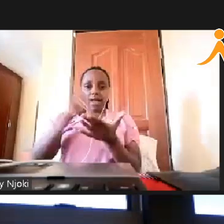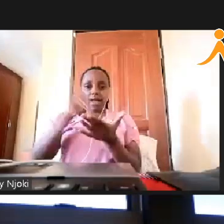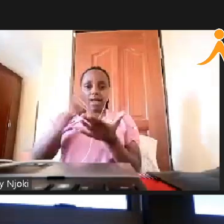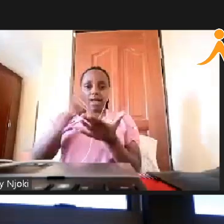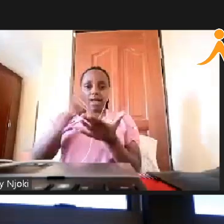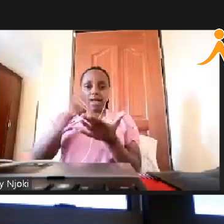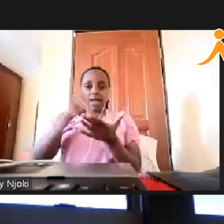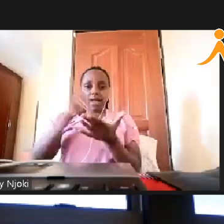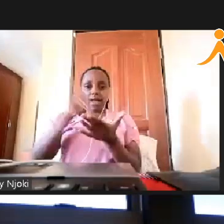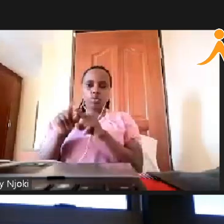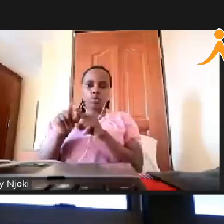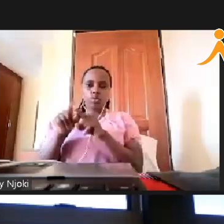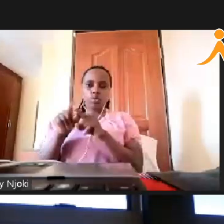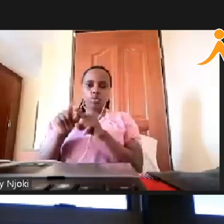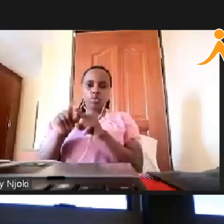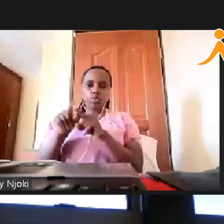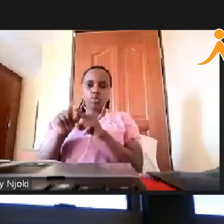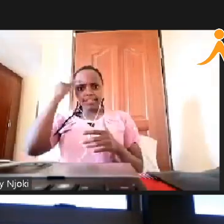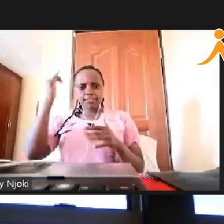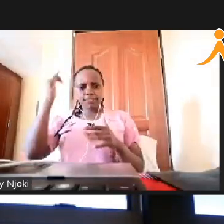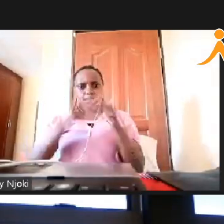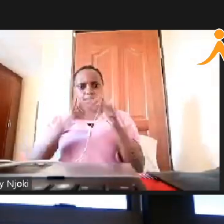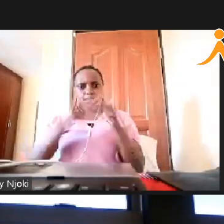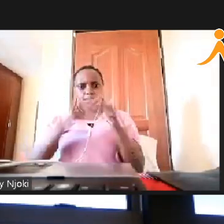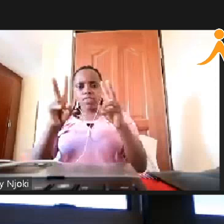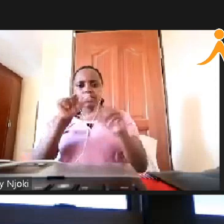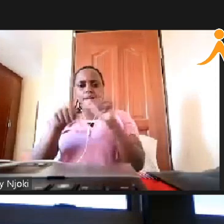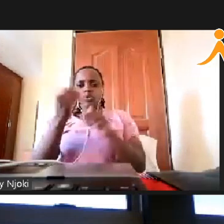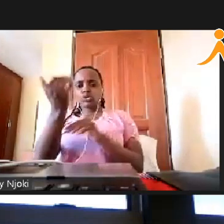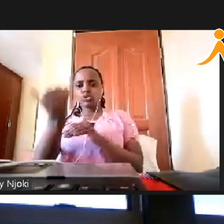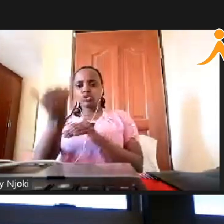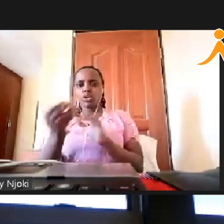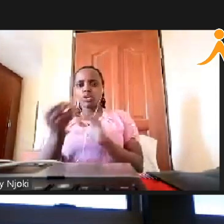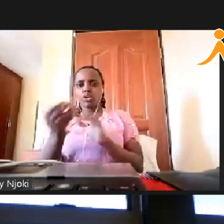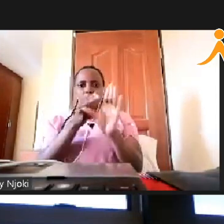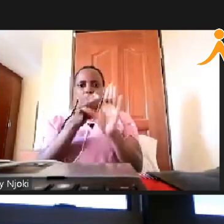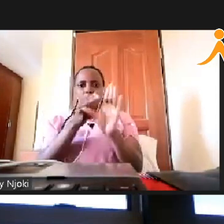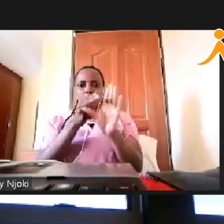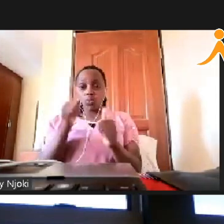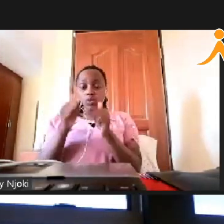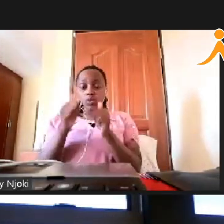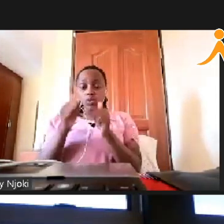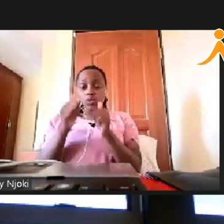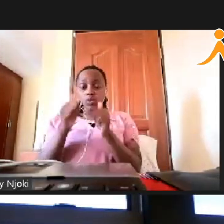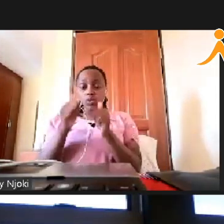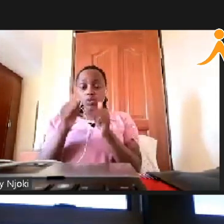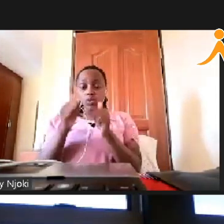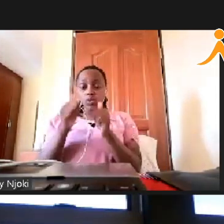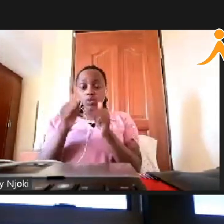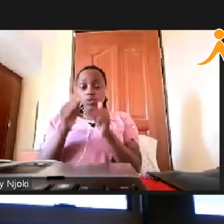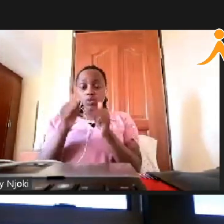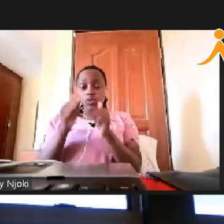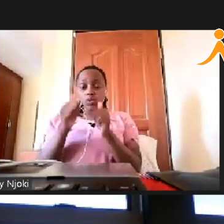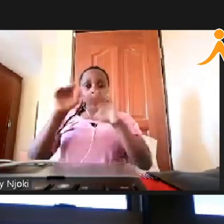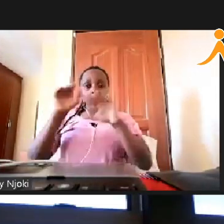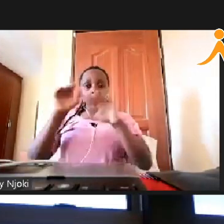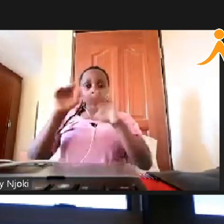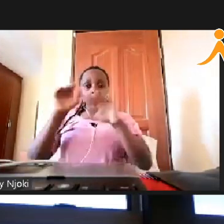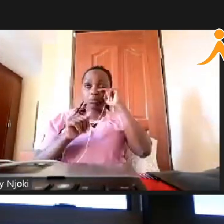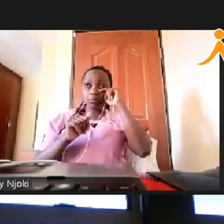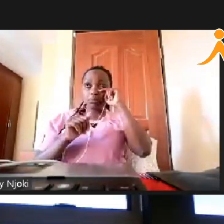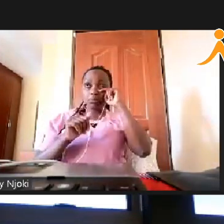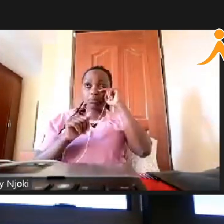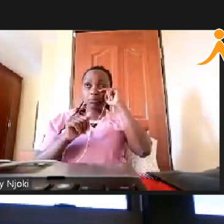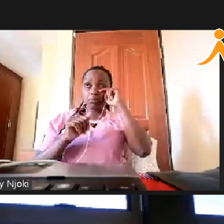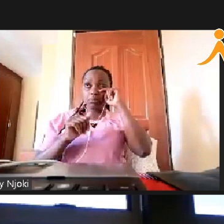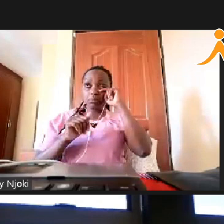while. Also, the other aspect is the issue of child participation, of course, comes in. It's quite something. And also,